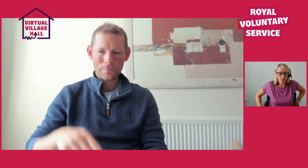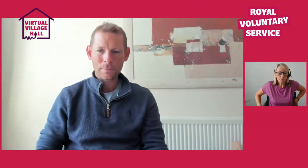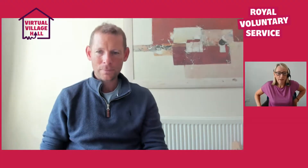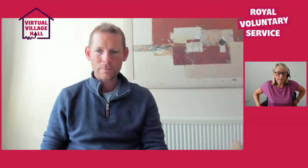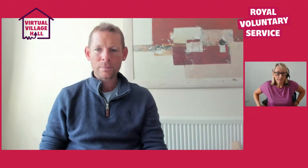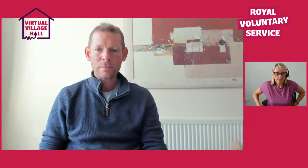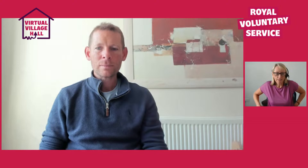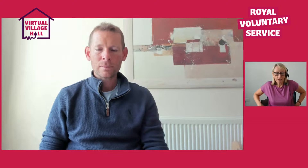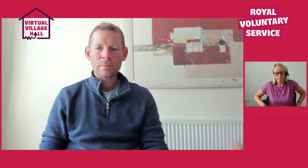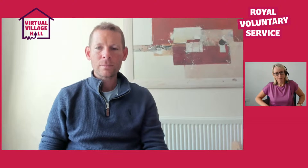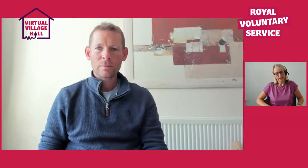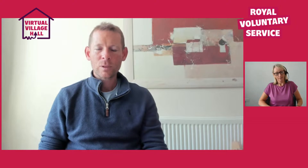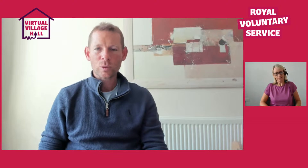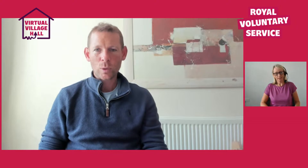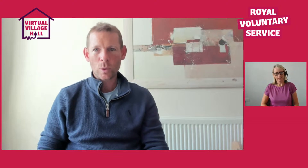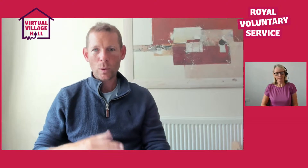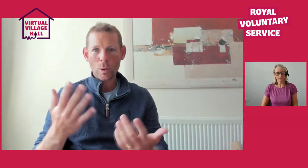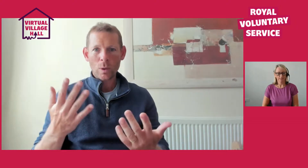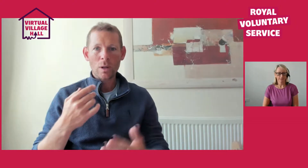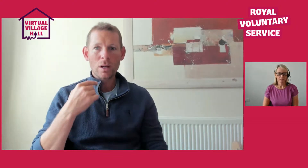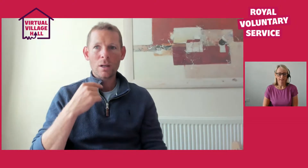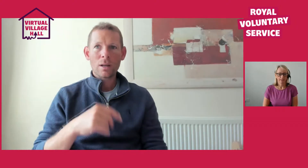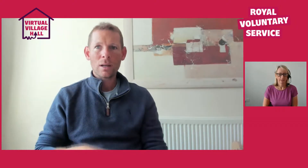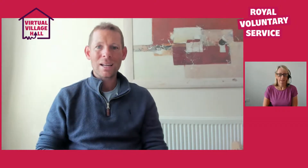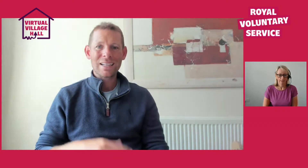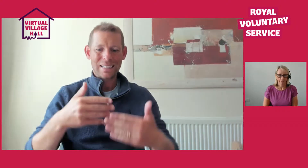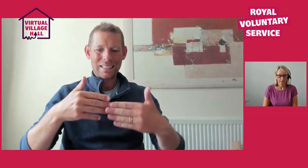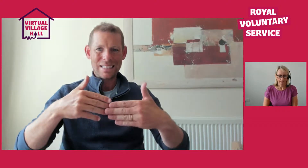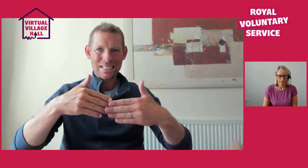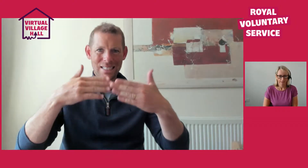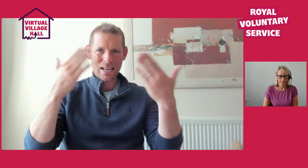So let's go back to the timeline and the tenses.